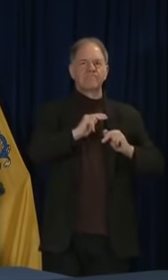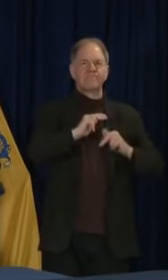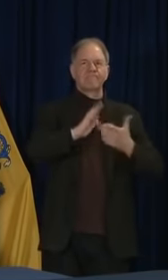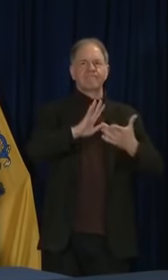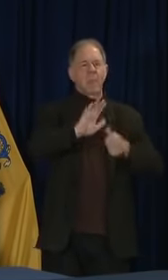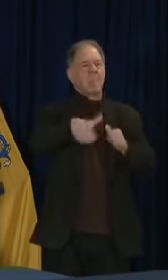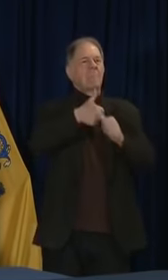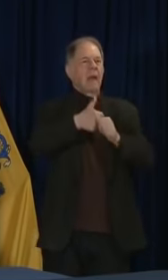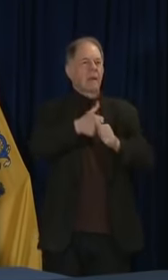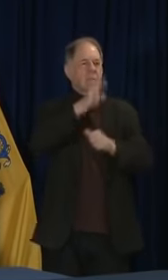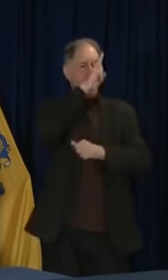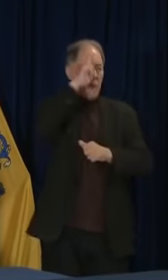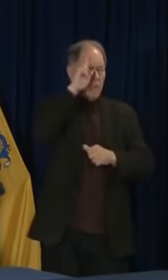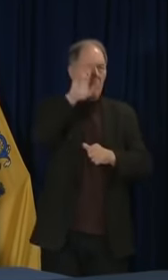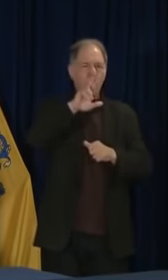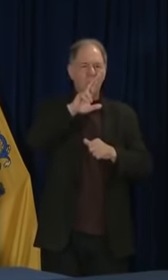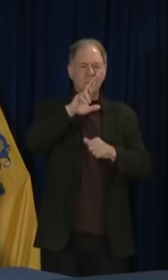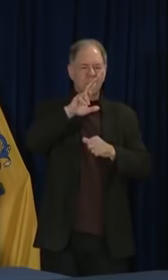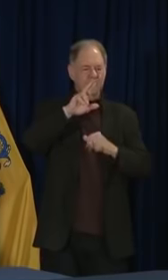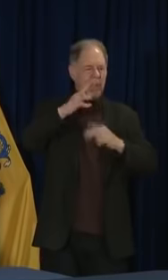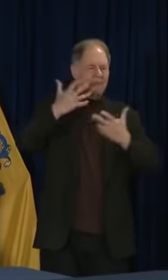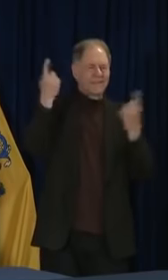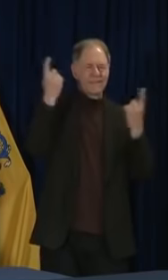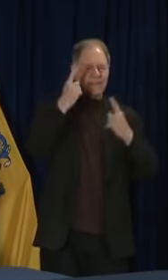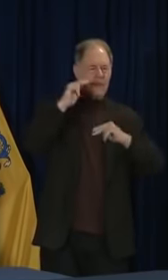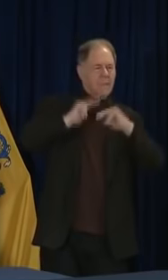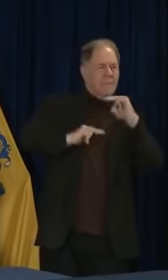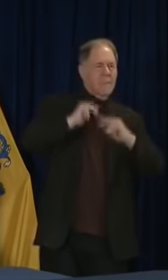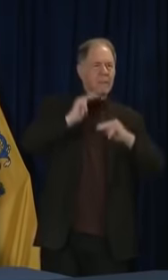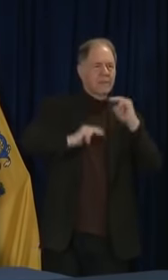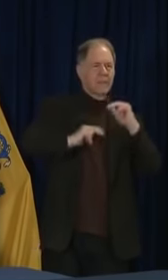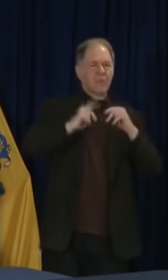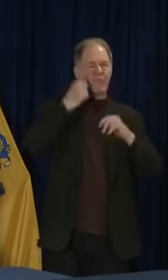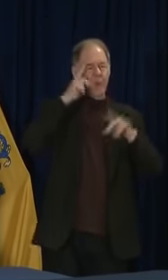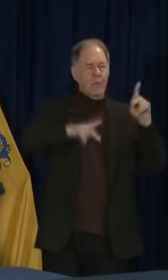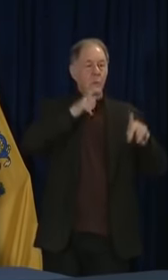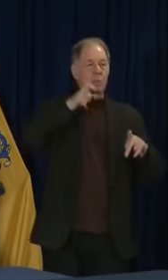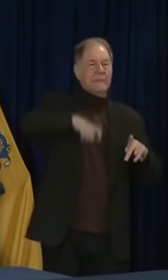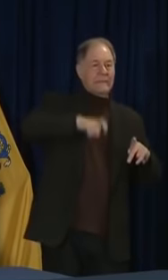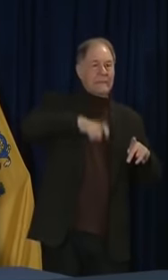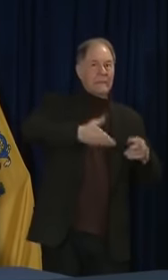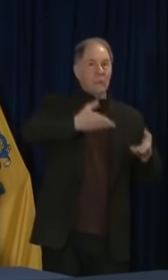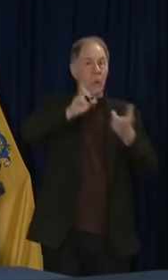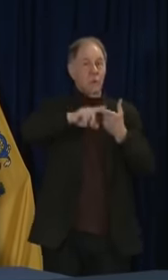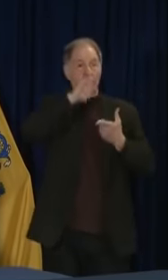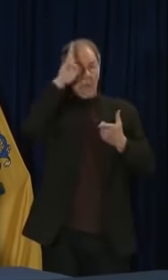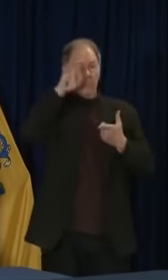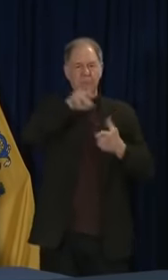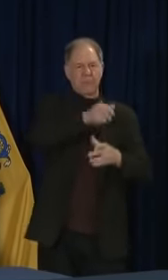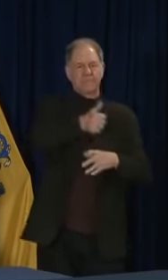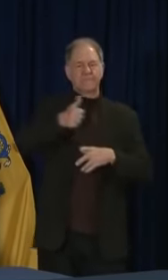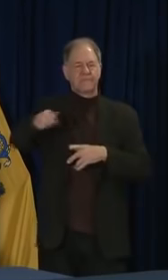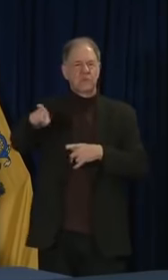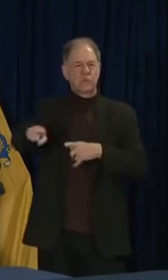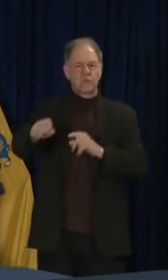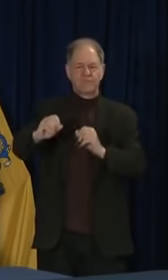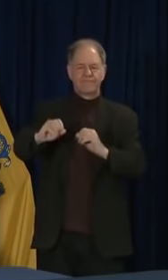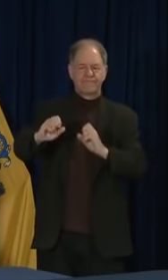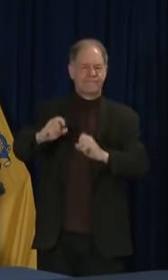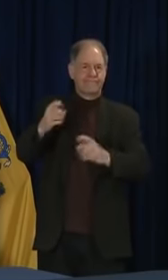backup units for hospitalized patients. I was wondering if that came up in your discussion